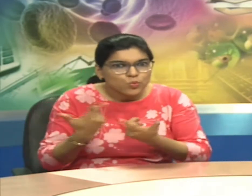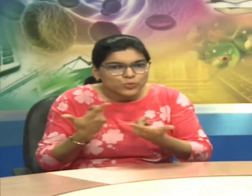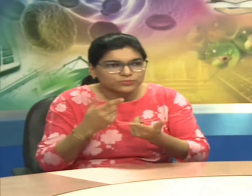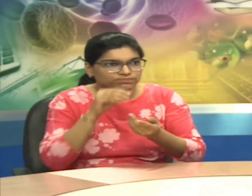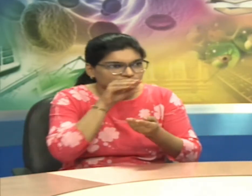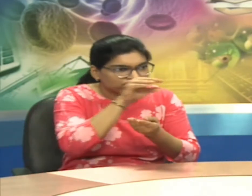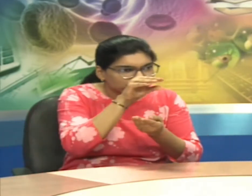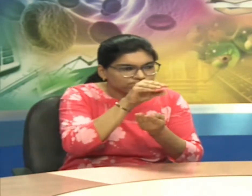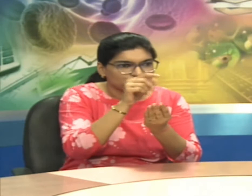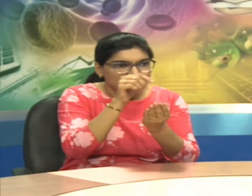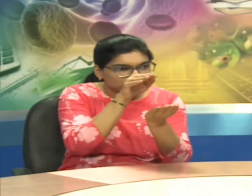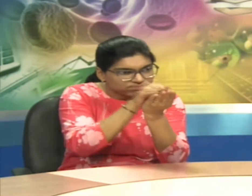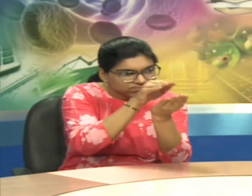things all together.